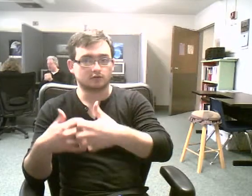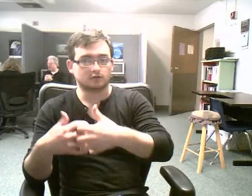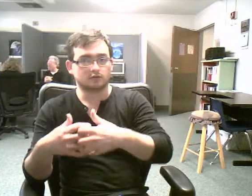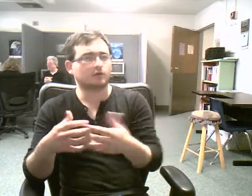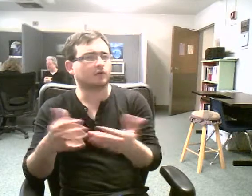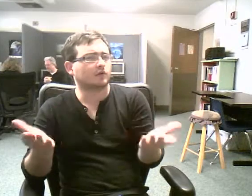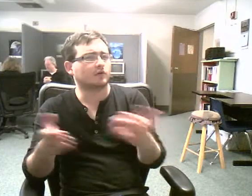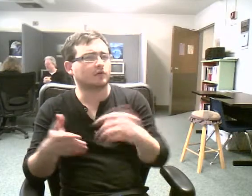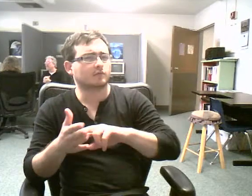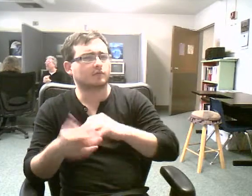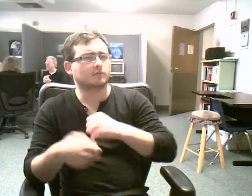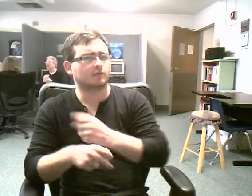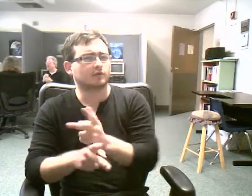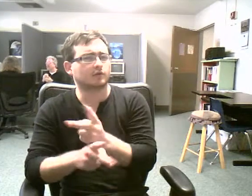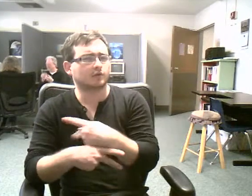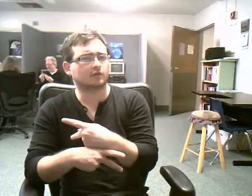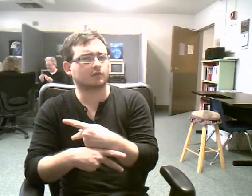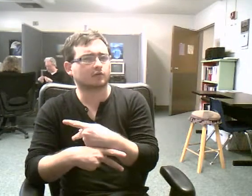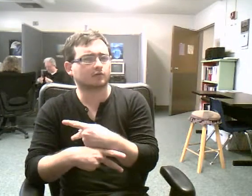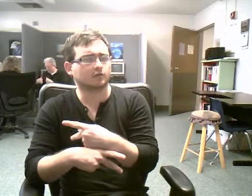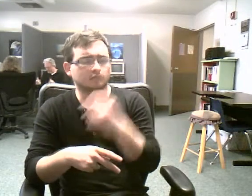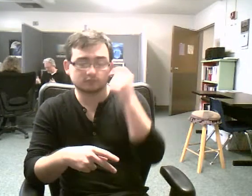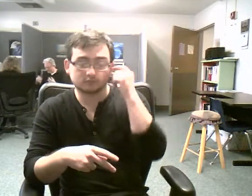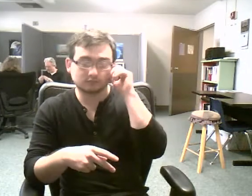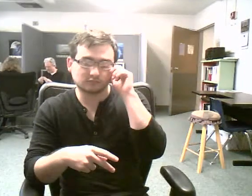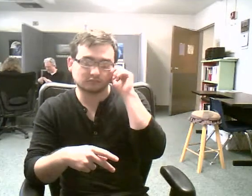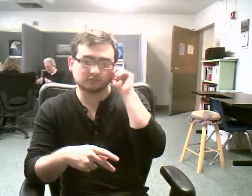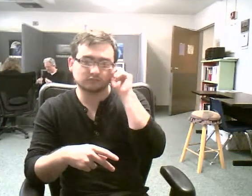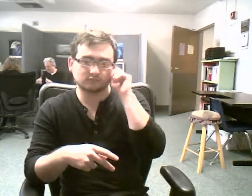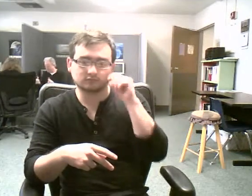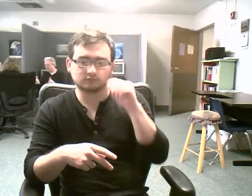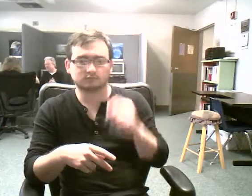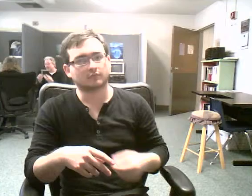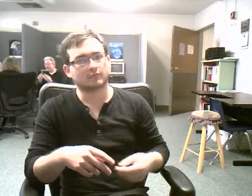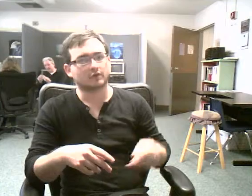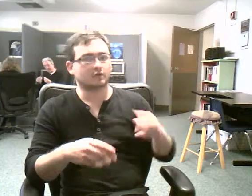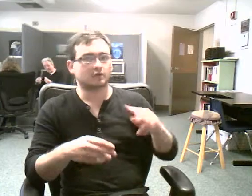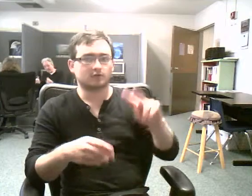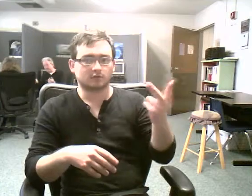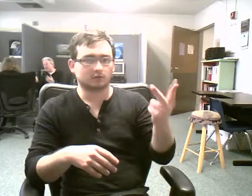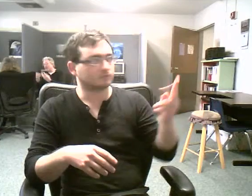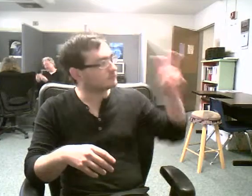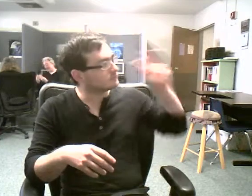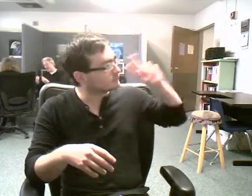Solid magnesium reacts with chlorine gas. See if you can predict the products. Try these on your own.